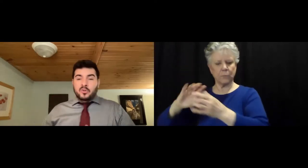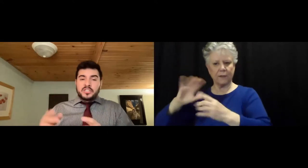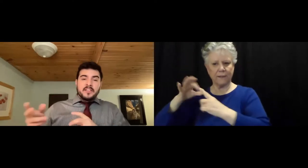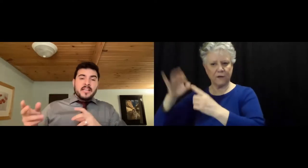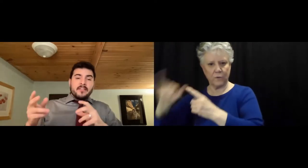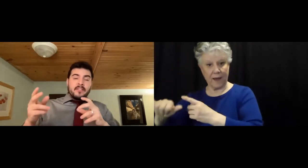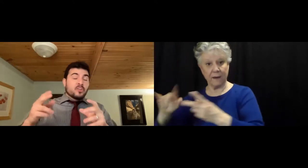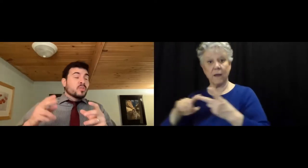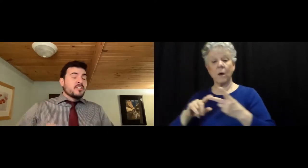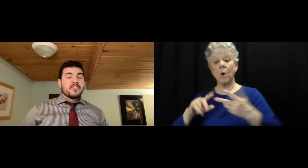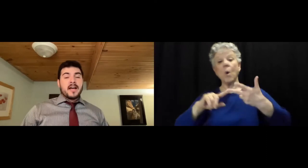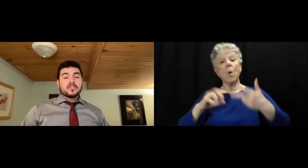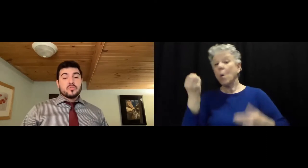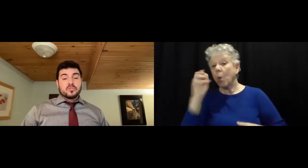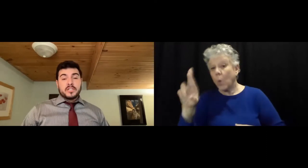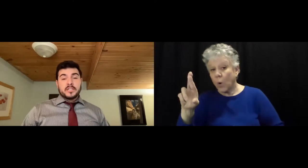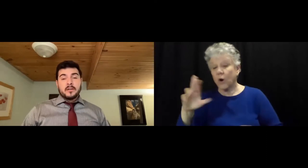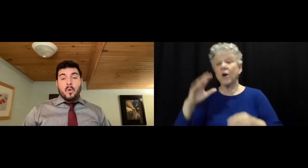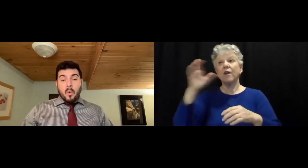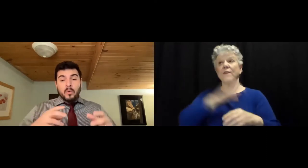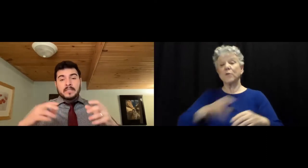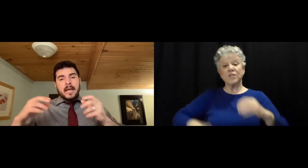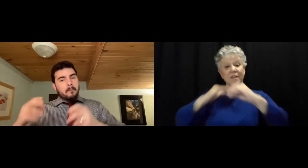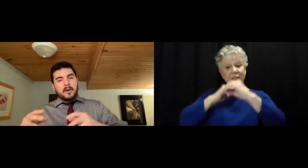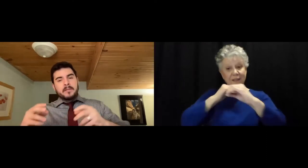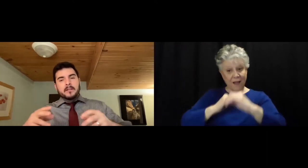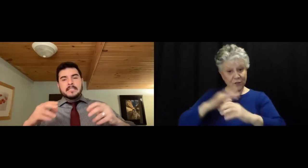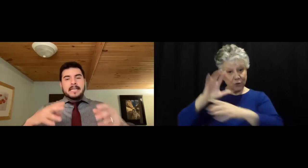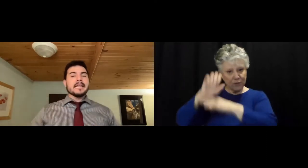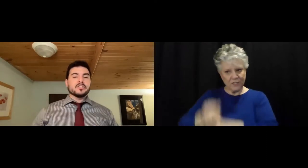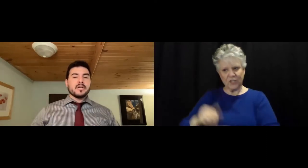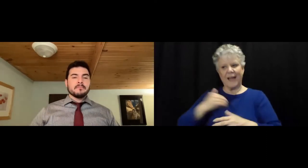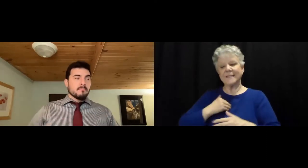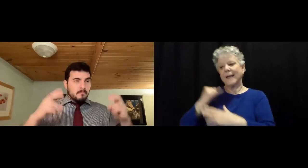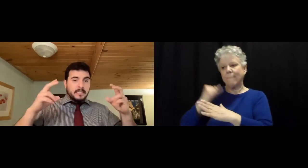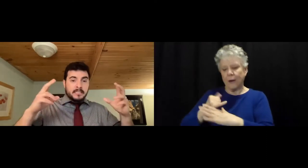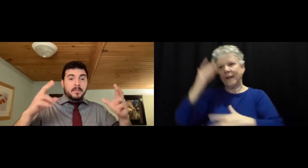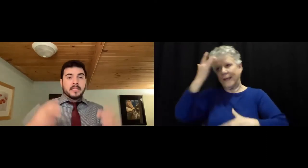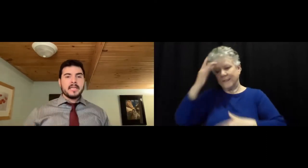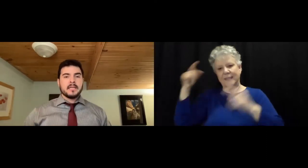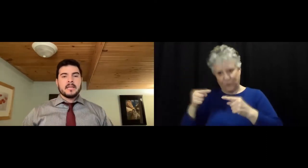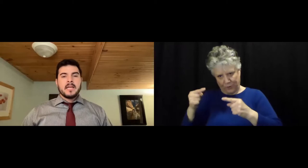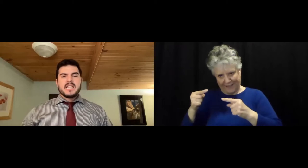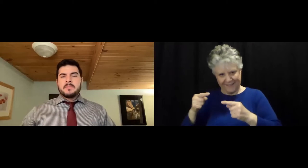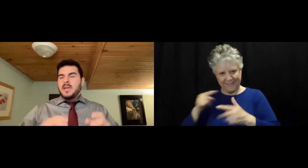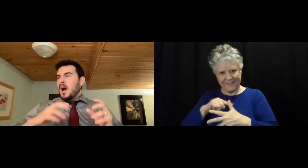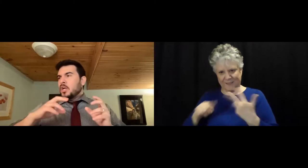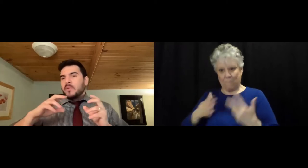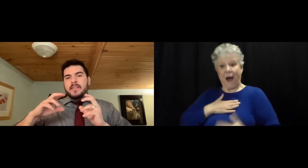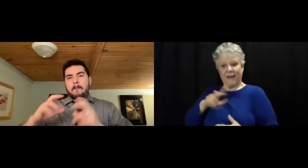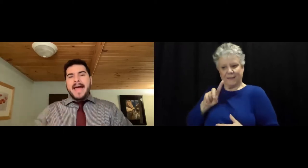that the Christian theological tradition holds impairment, illness, and injury, i.e. disability, to